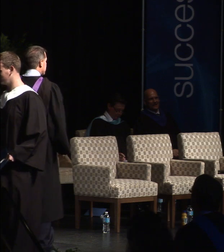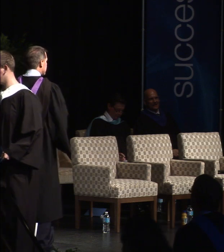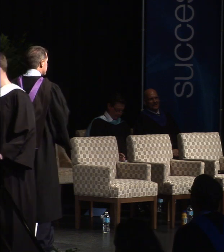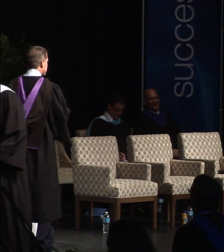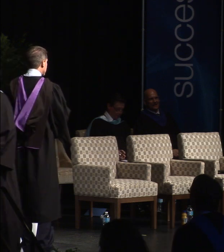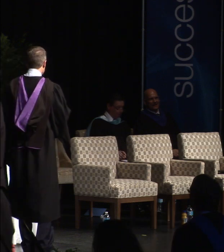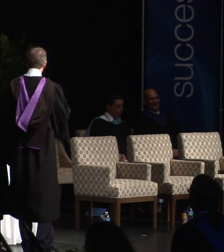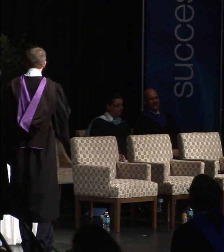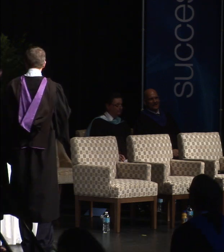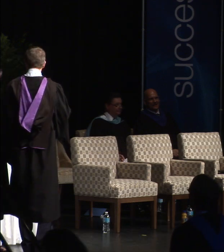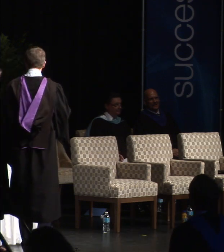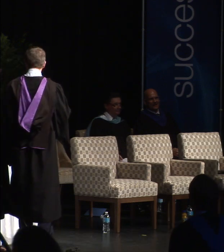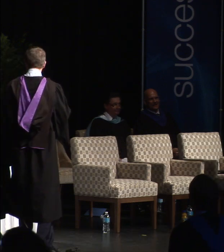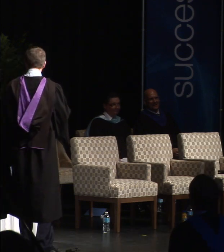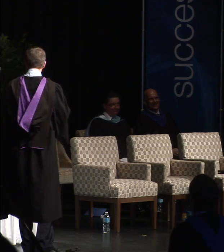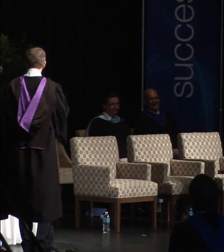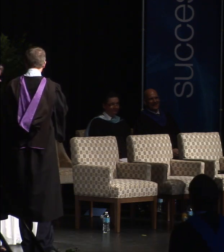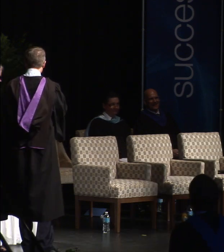Caitlin Ramsey.